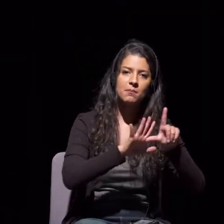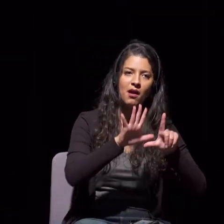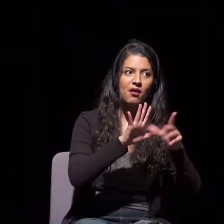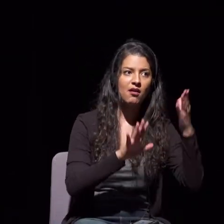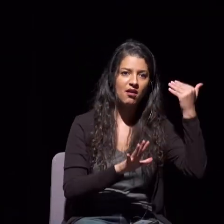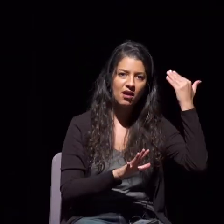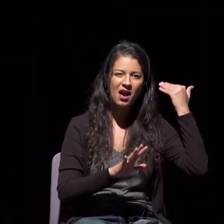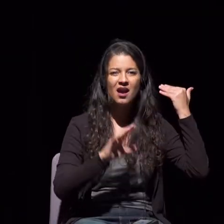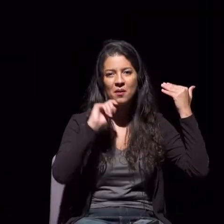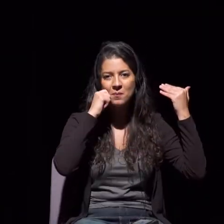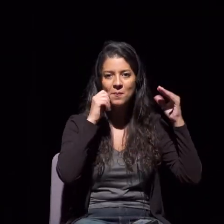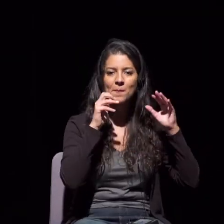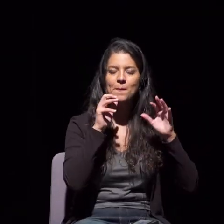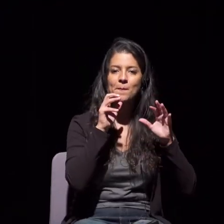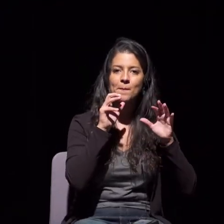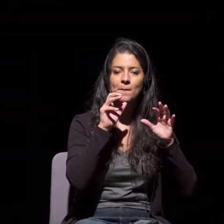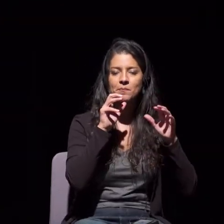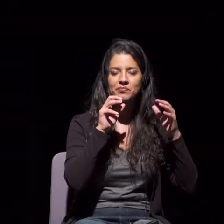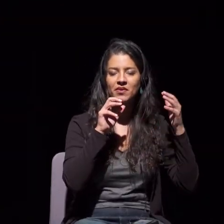that she never knew.